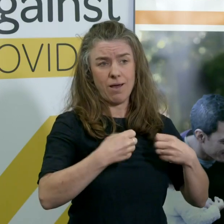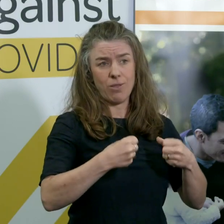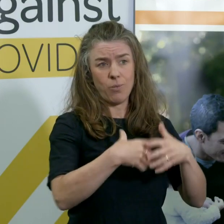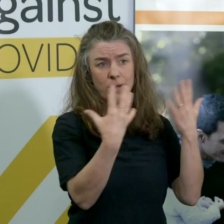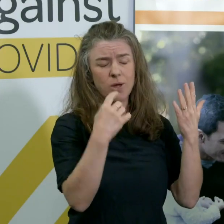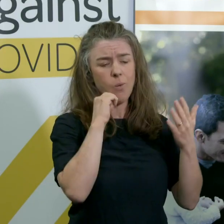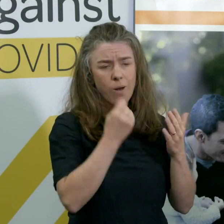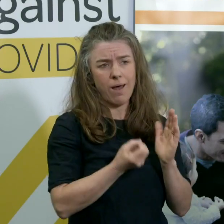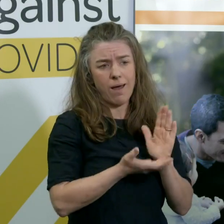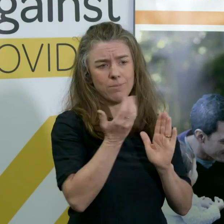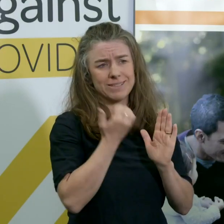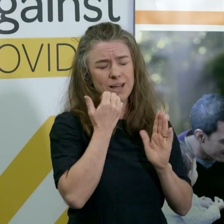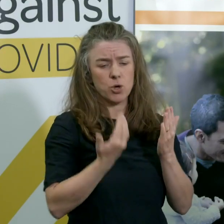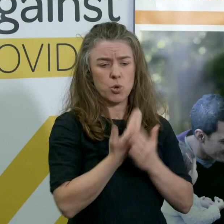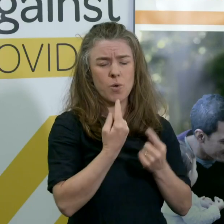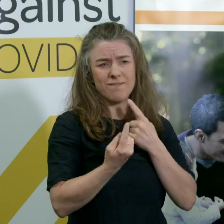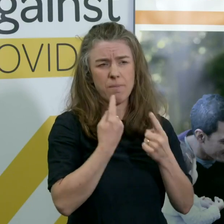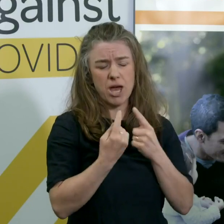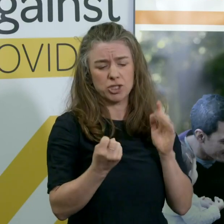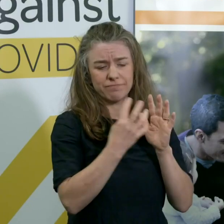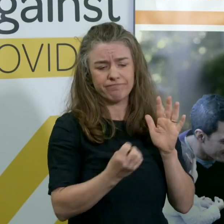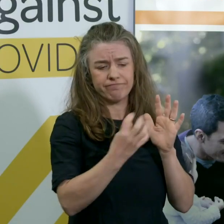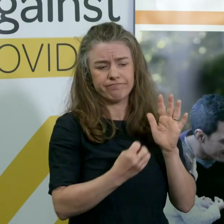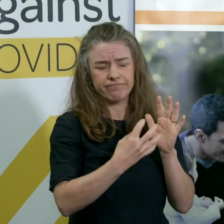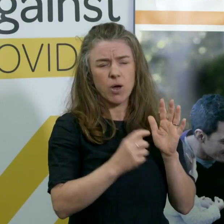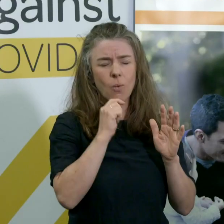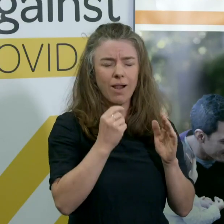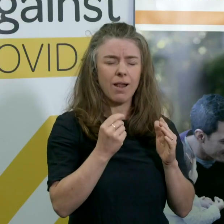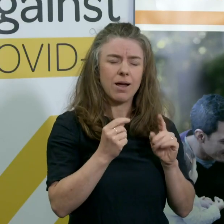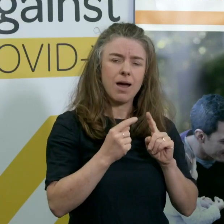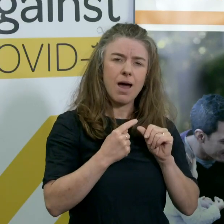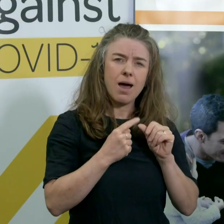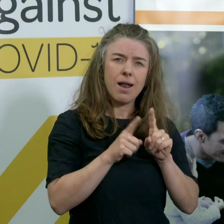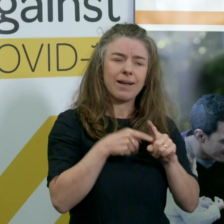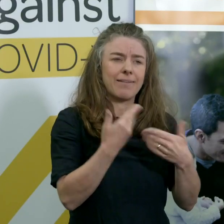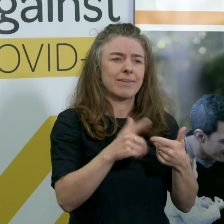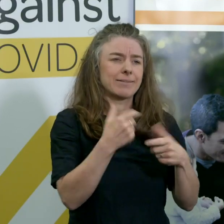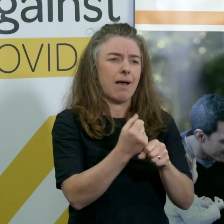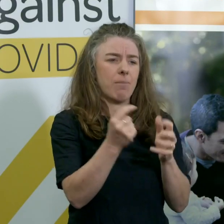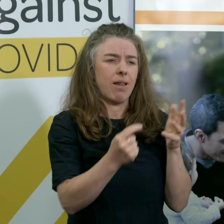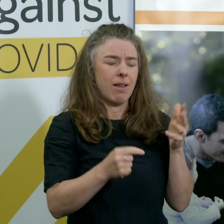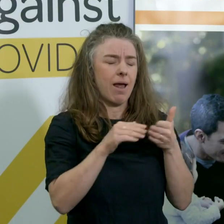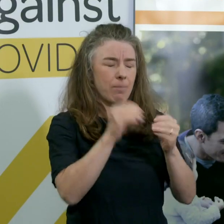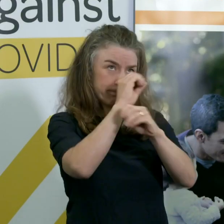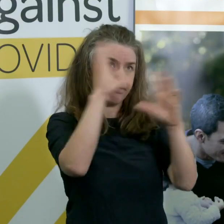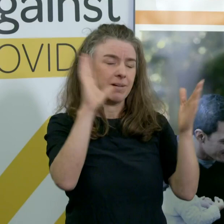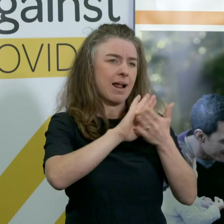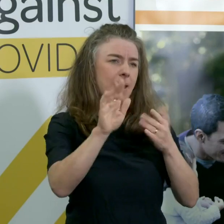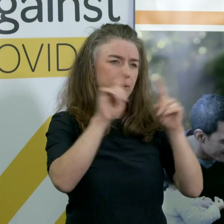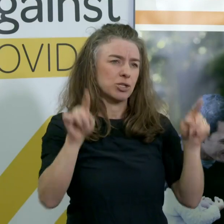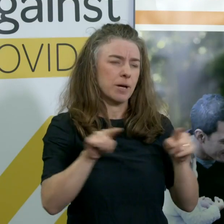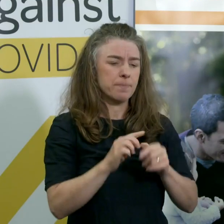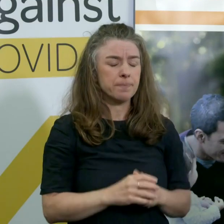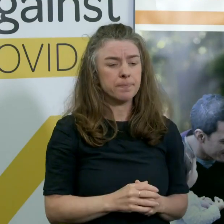updated, including with examples in response to questions we are getting. There's been some interest in how many people